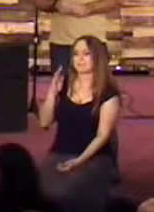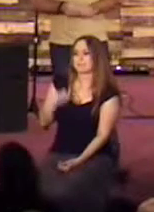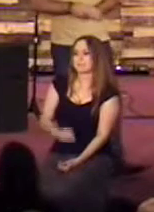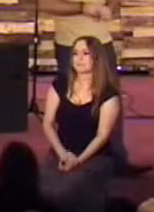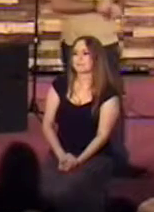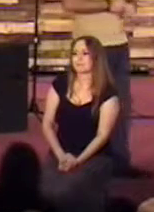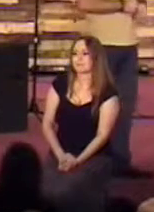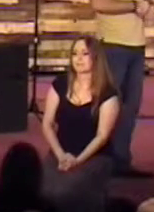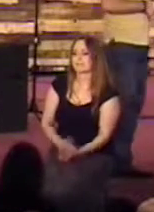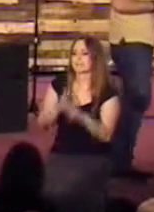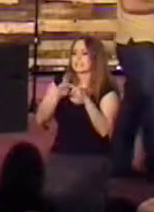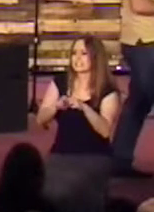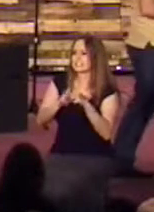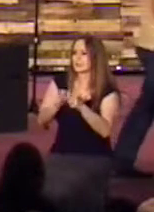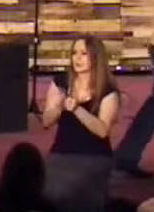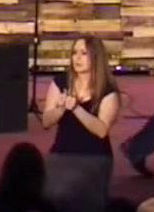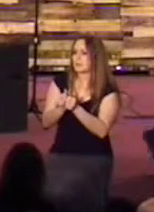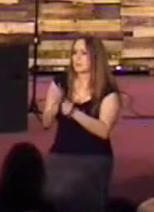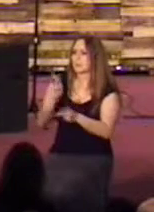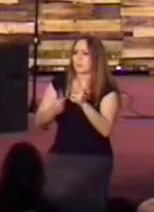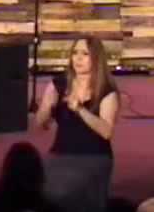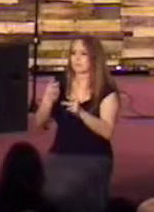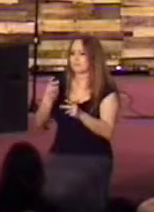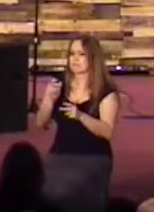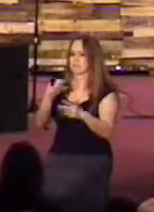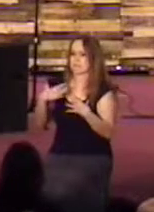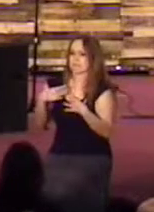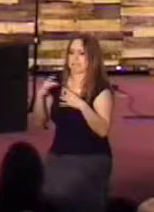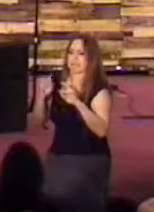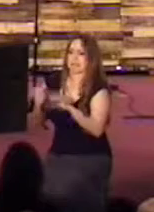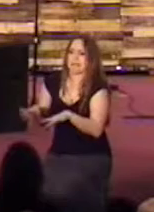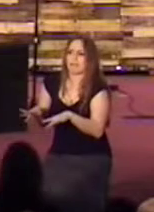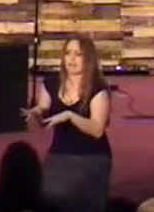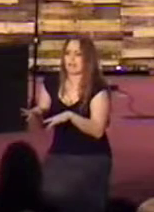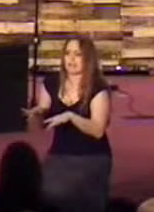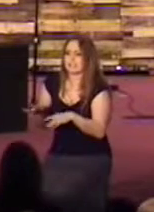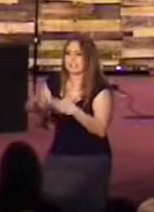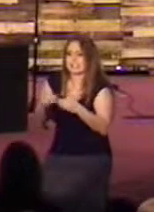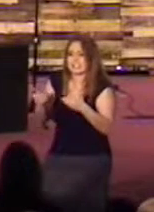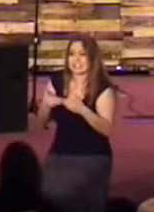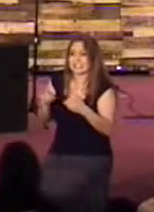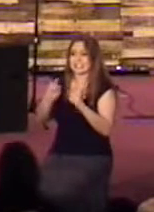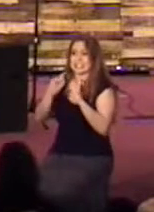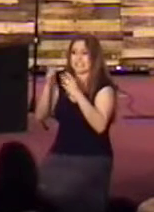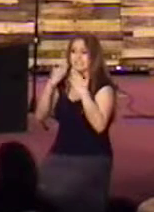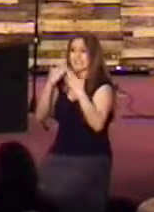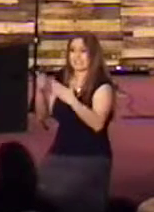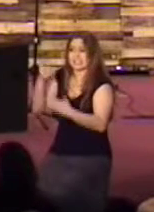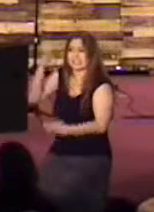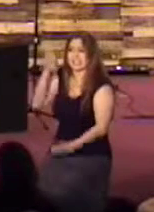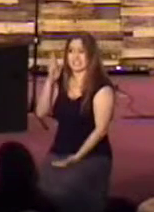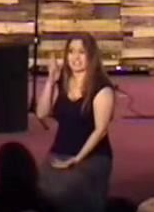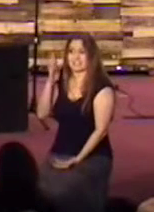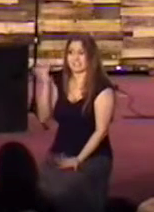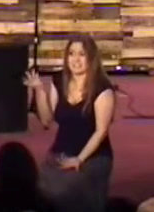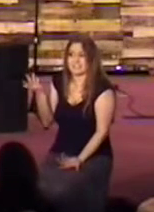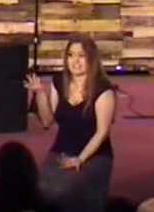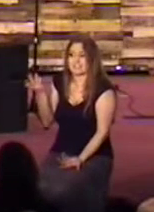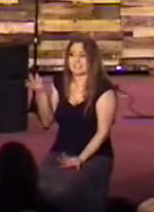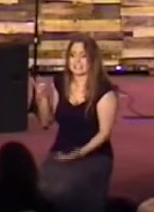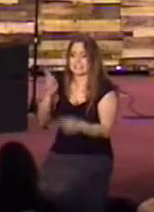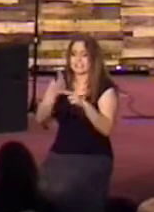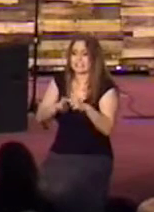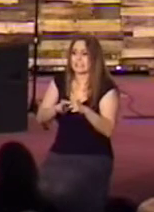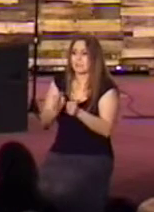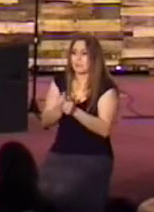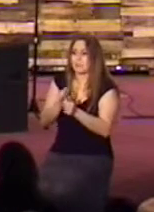When you're sitting with people you don't like, is it easy for you to stop and give thanks to God? When you're sitting with